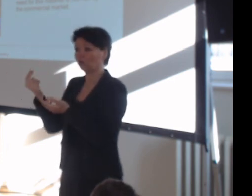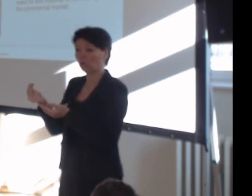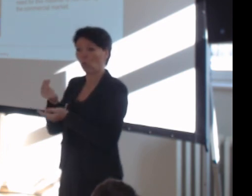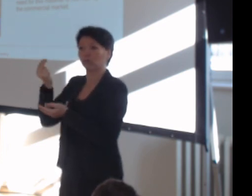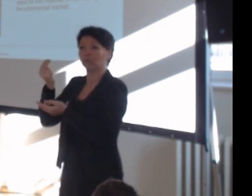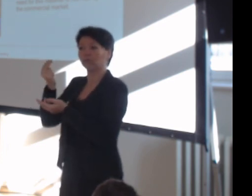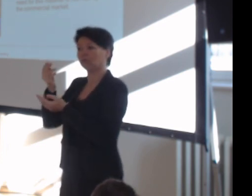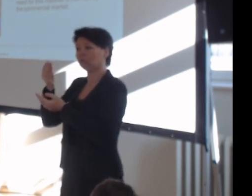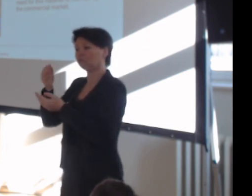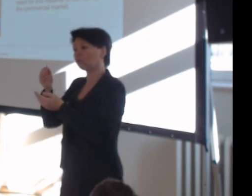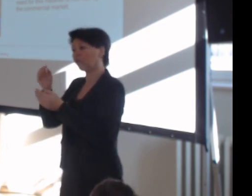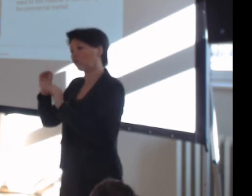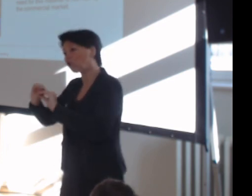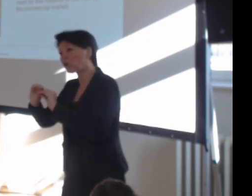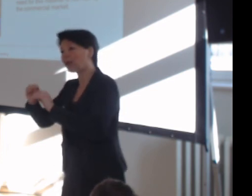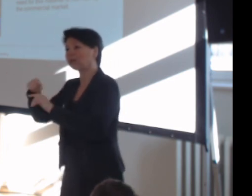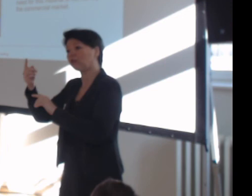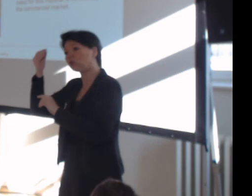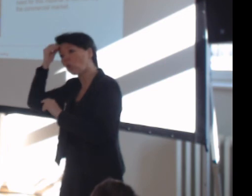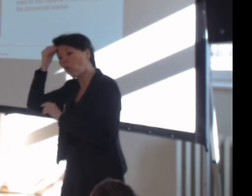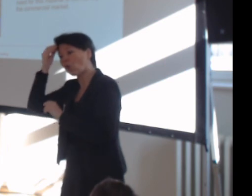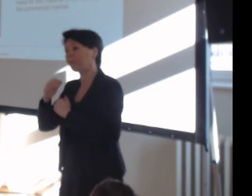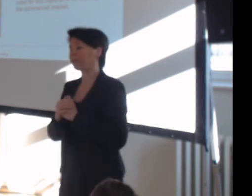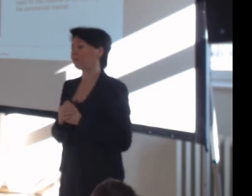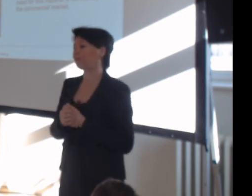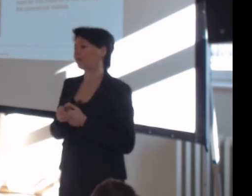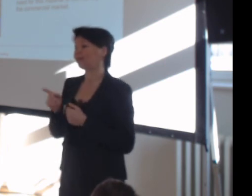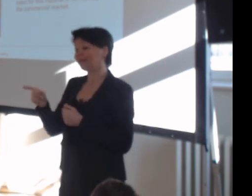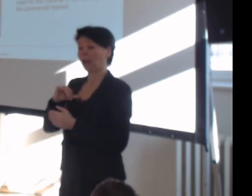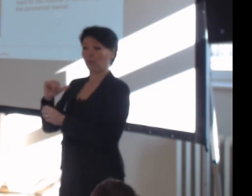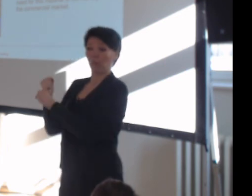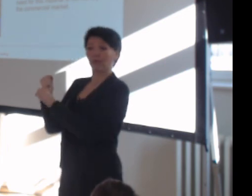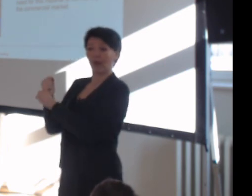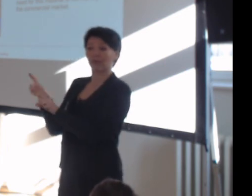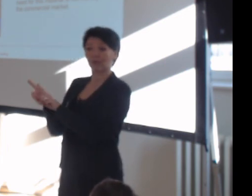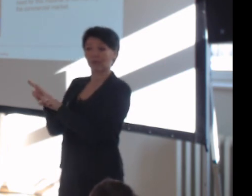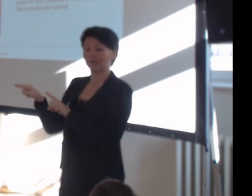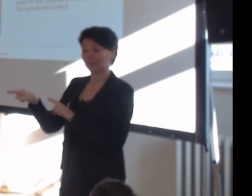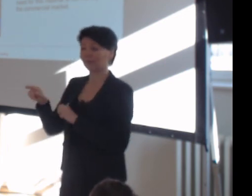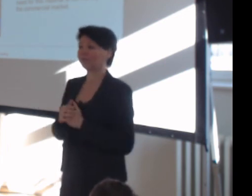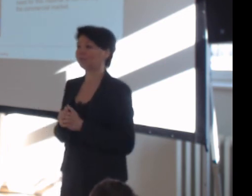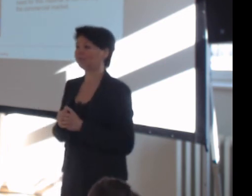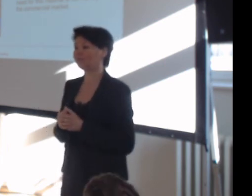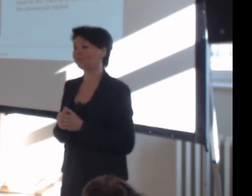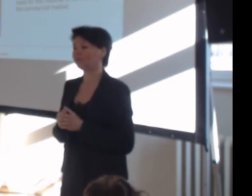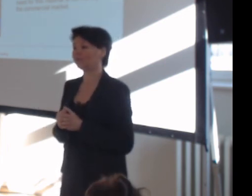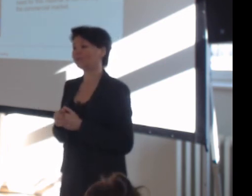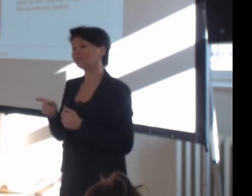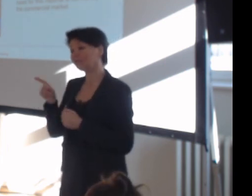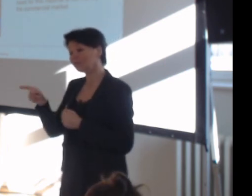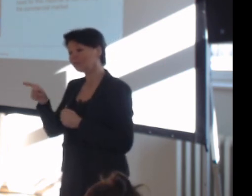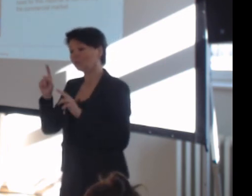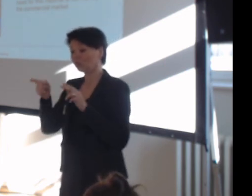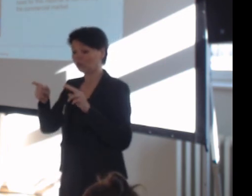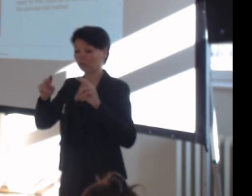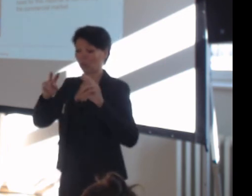Schools. And they have an assignment saying that they shall concerning study material, promote and